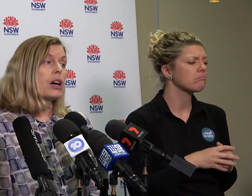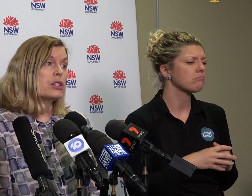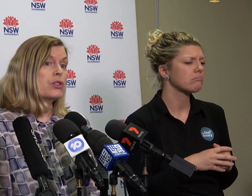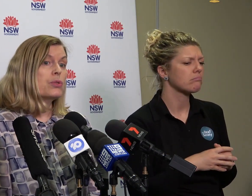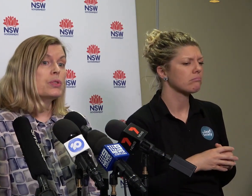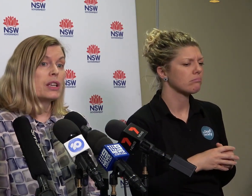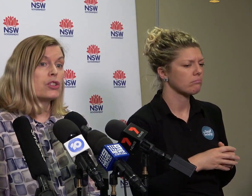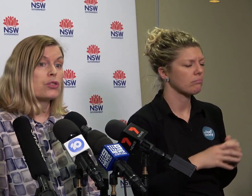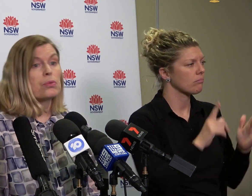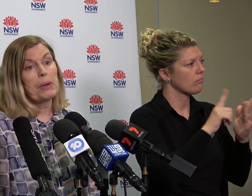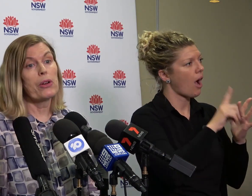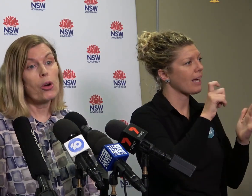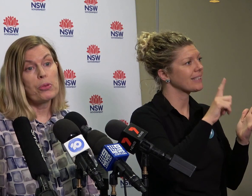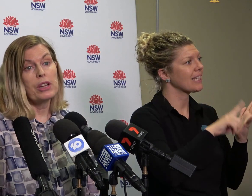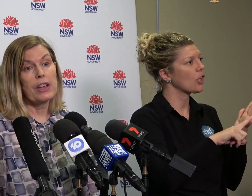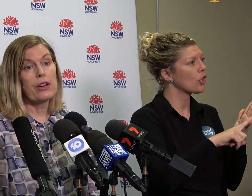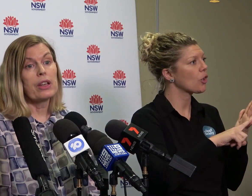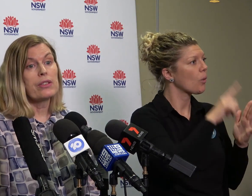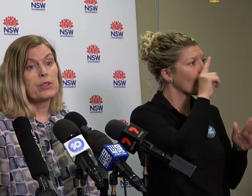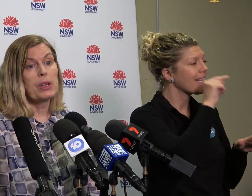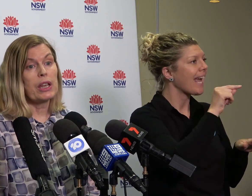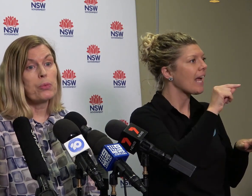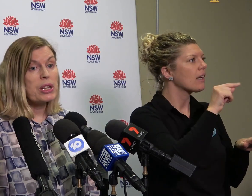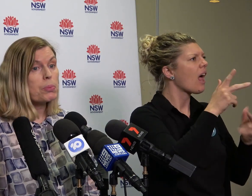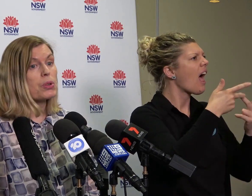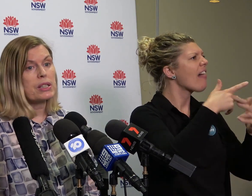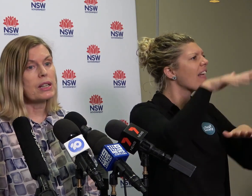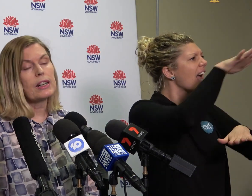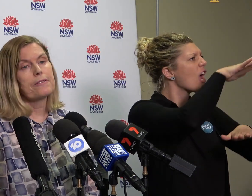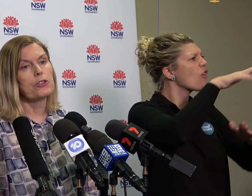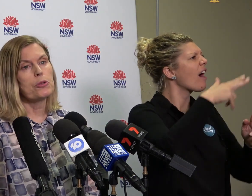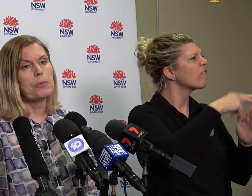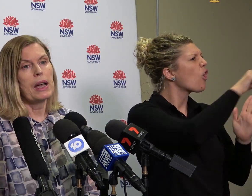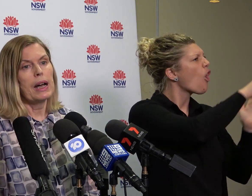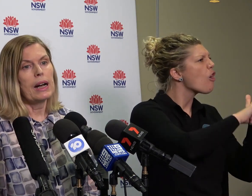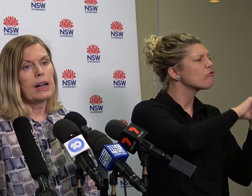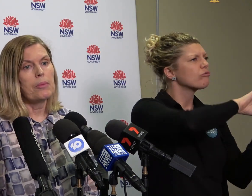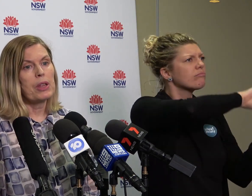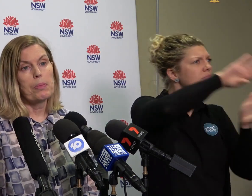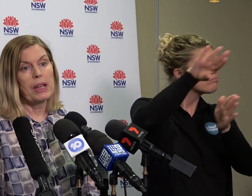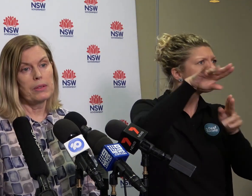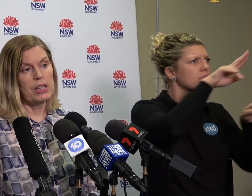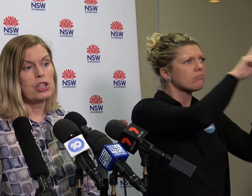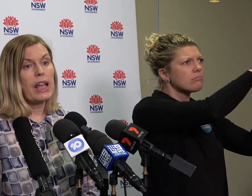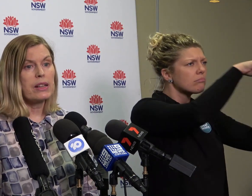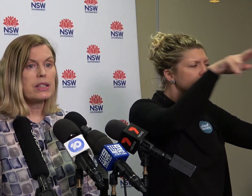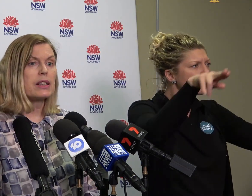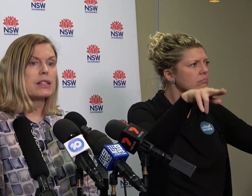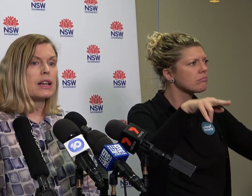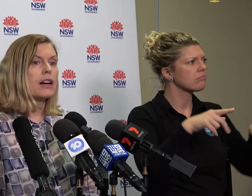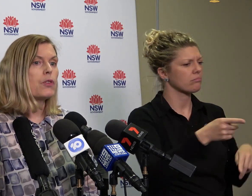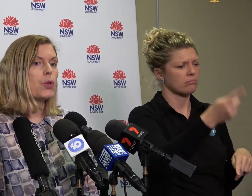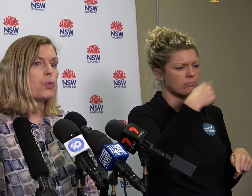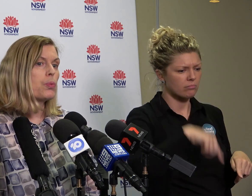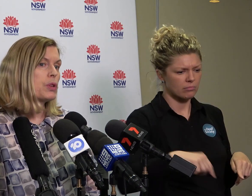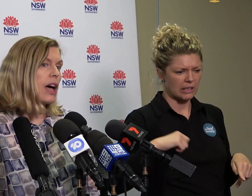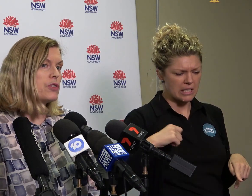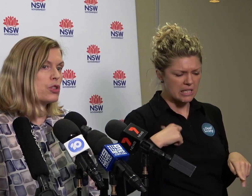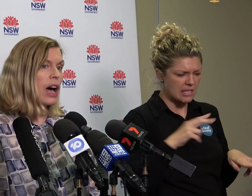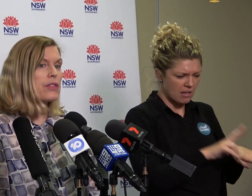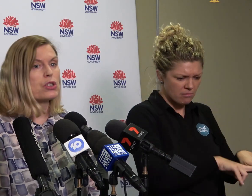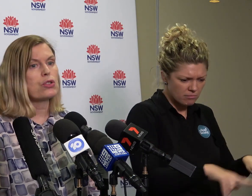up ICUs into perioperative areas. We can redeploy staff from that are potentially anaesthetic staff,